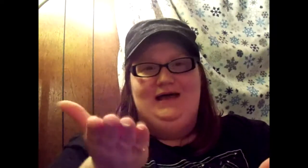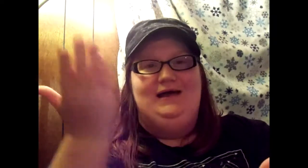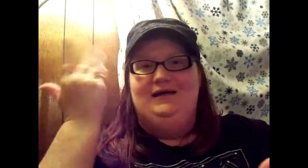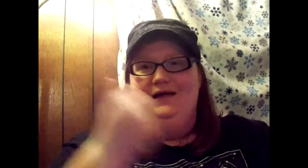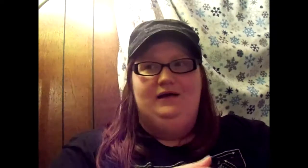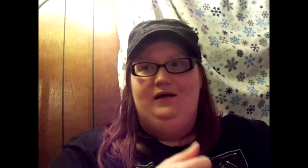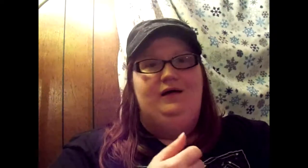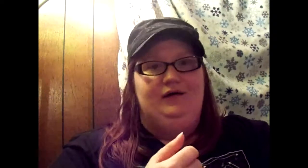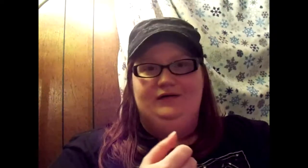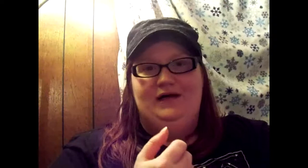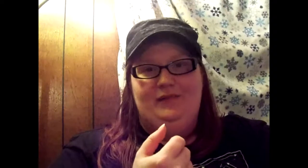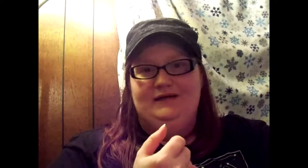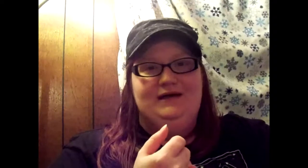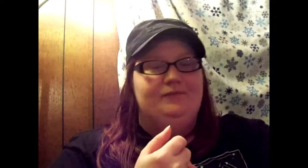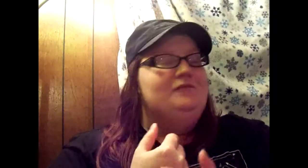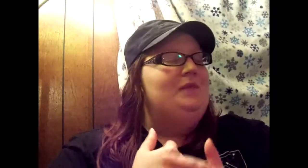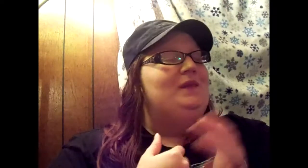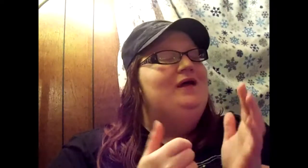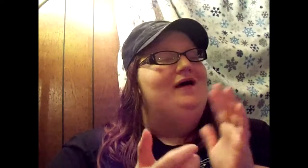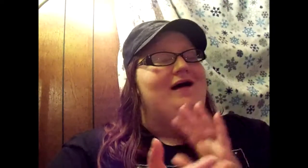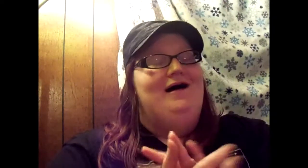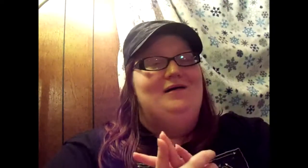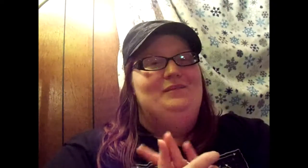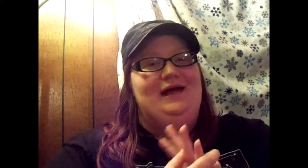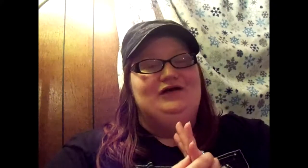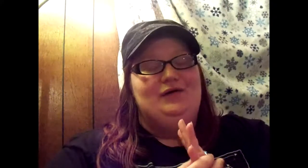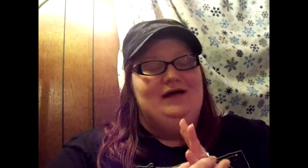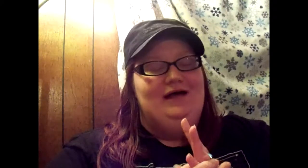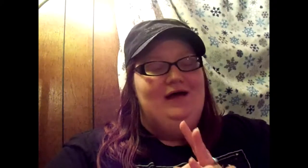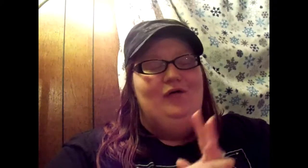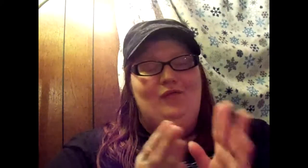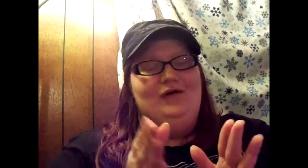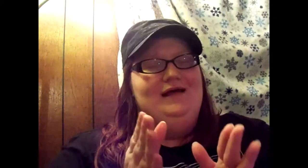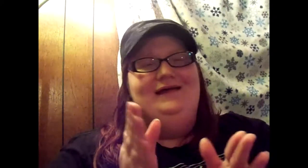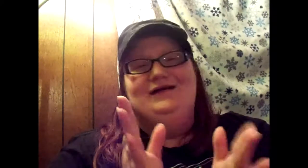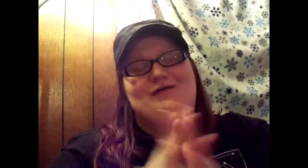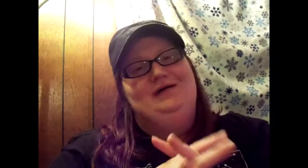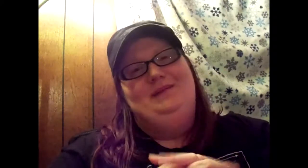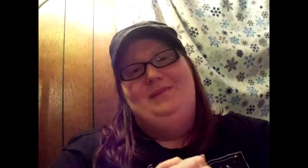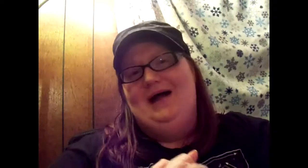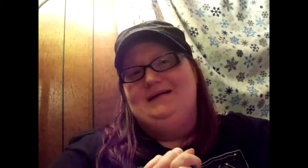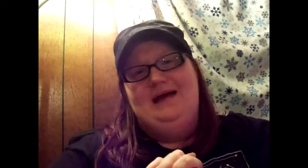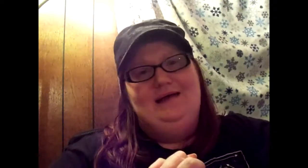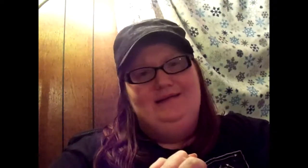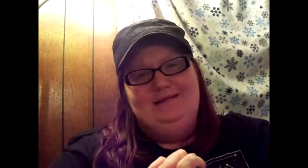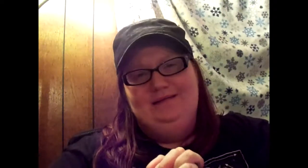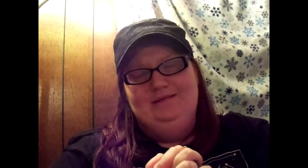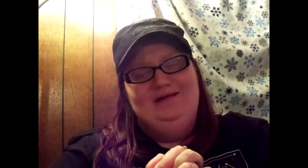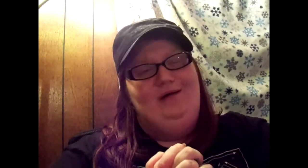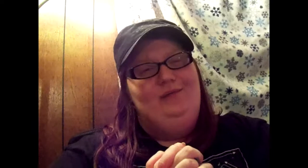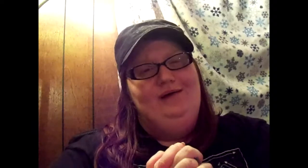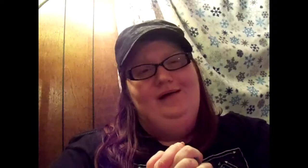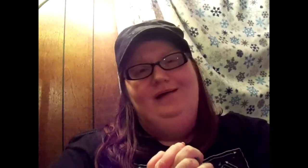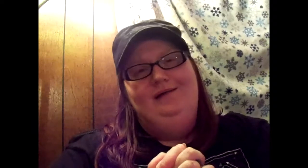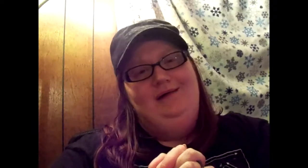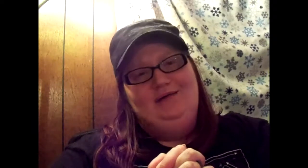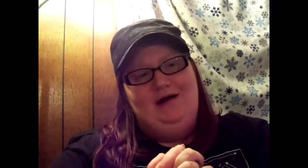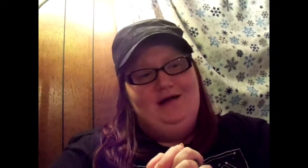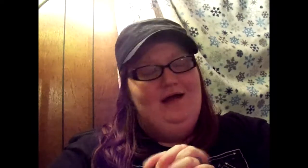added like another 10 minutes here. But yeah, enjoy. Warning, there's going to be backsides. So, no talk.